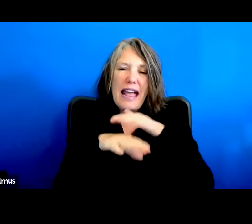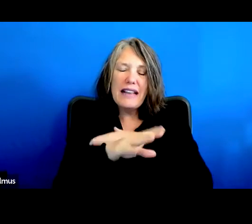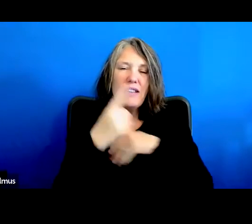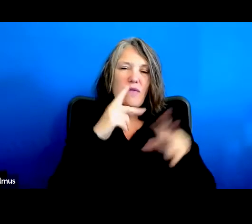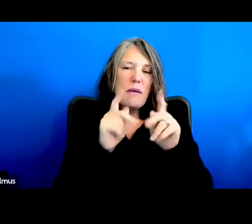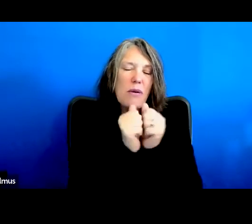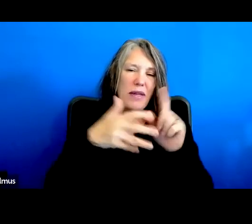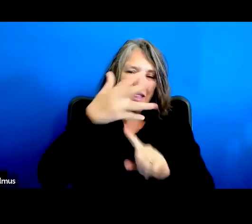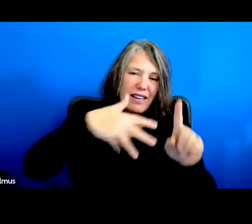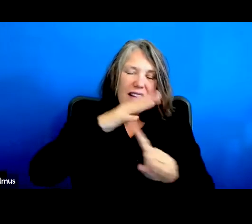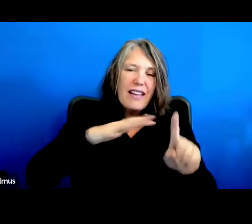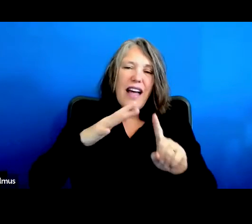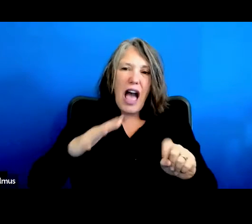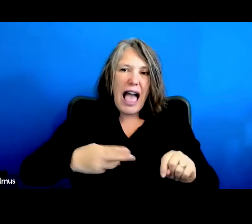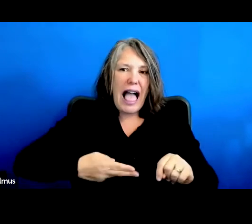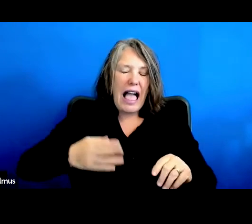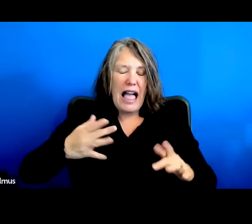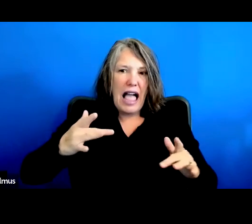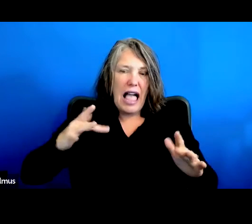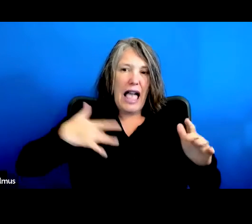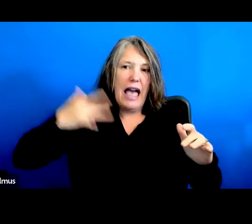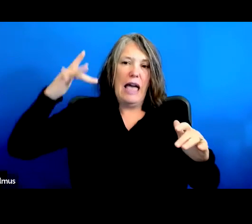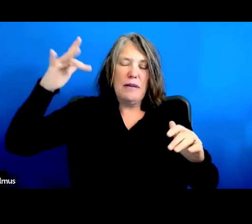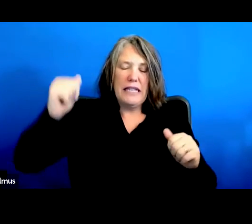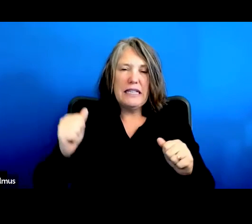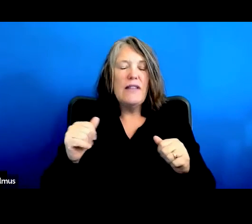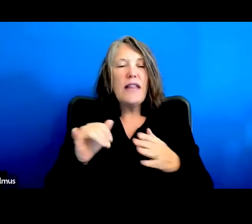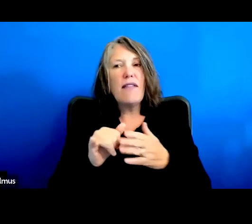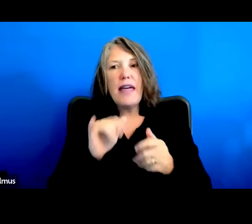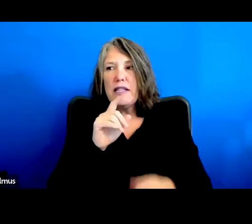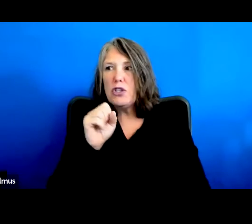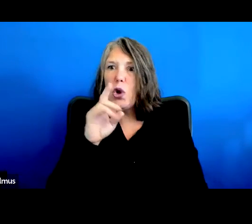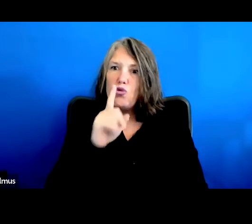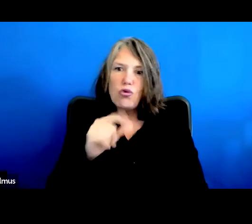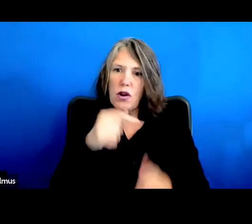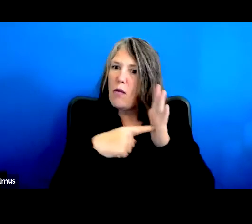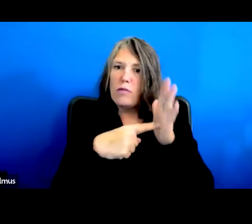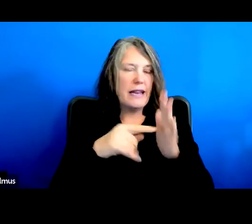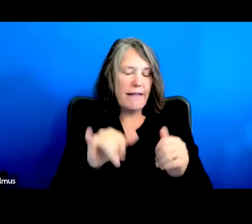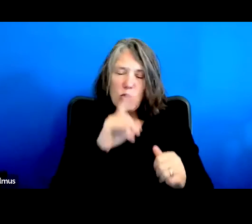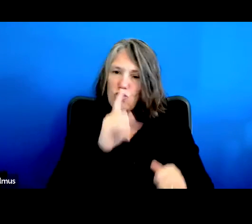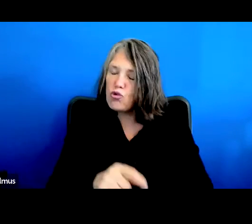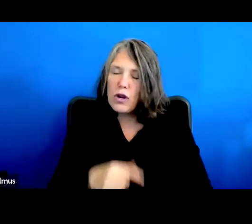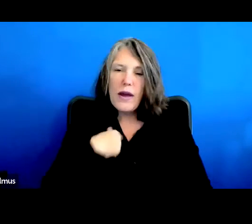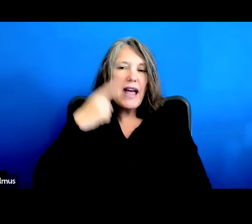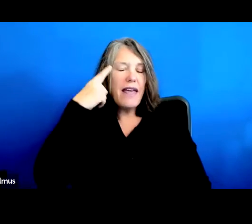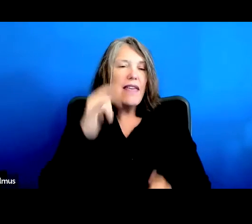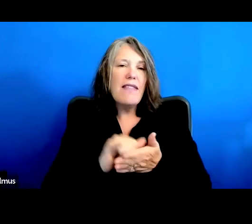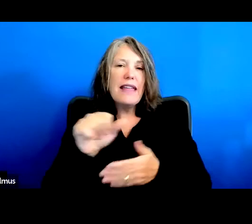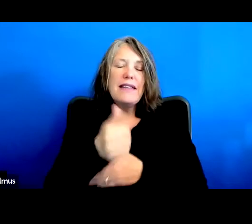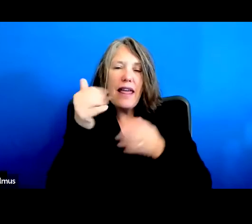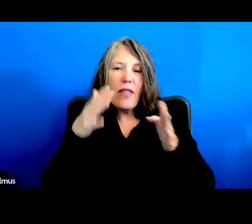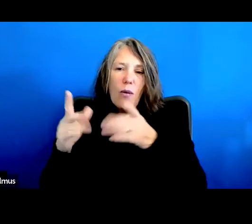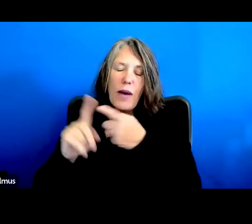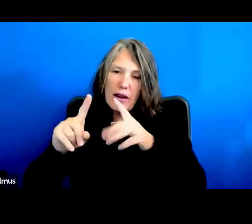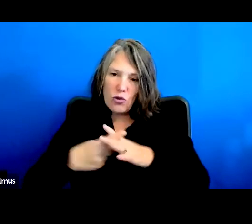environmental hypersensitivity are not reflected in disability surveys. And that's so true. And I think that's another way to